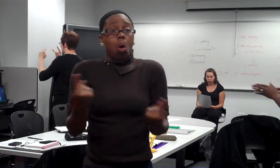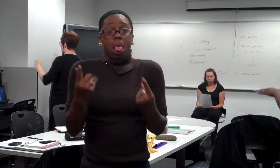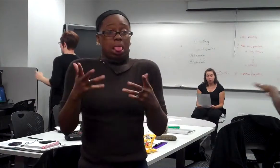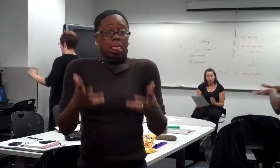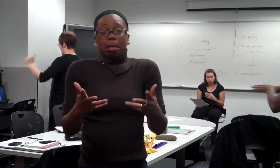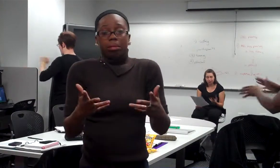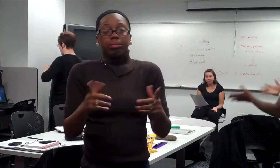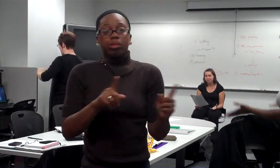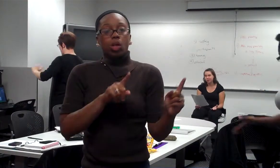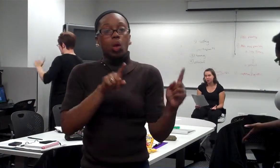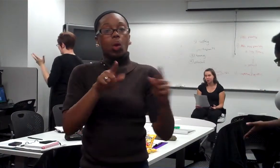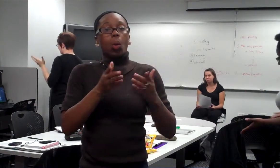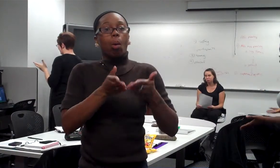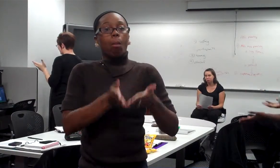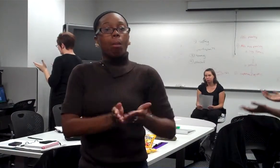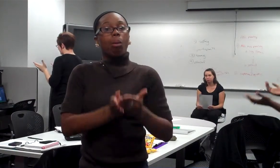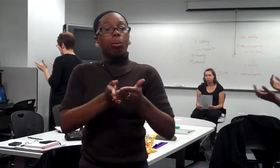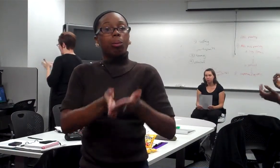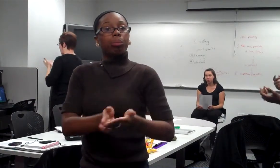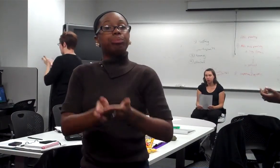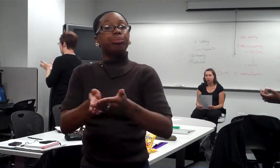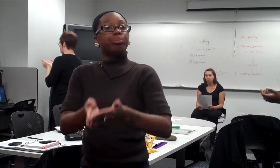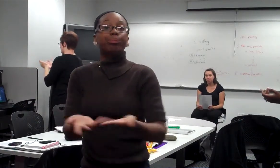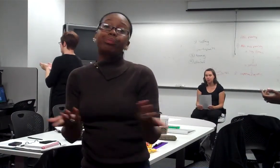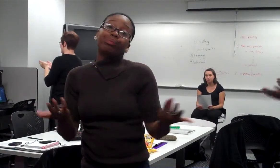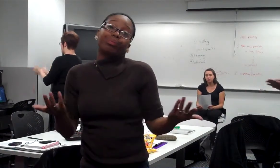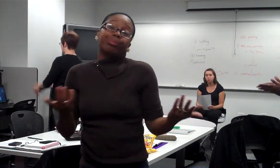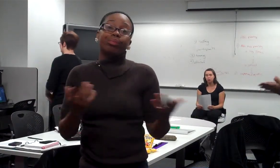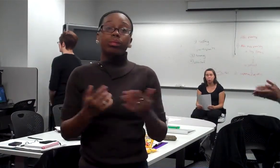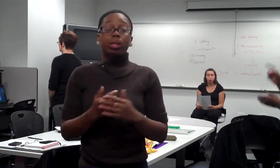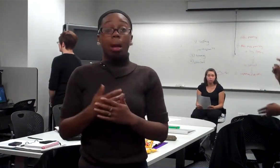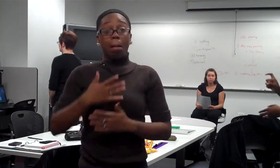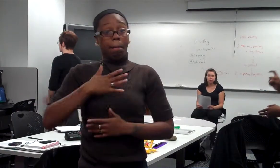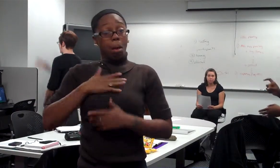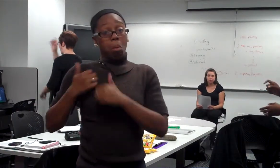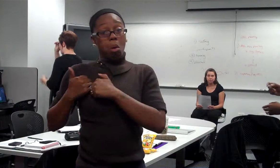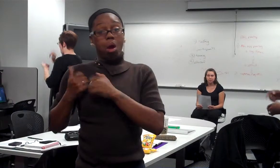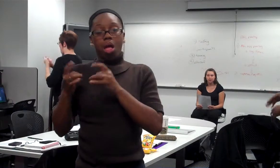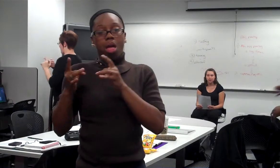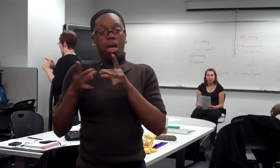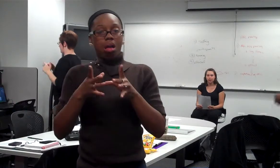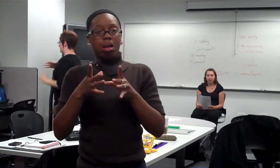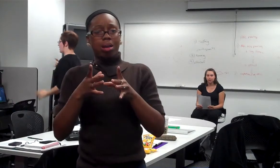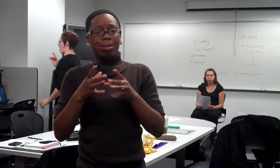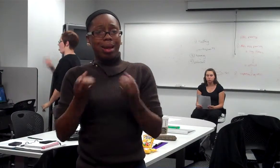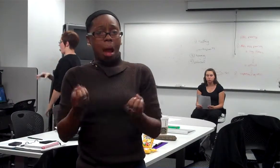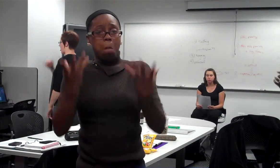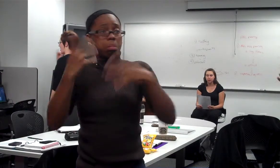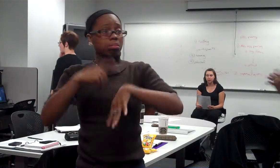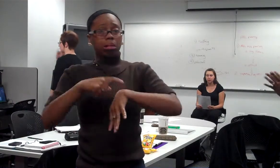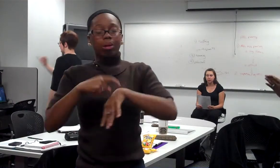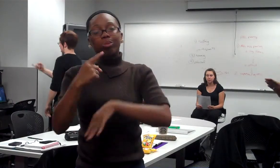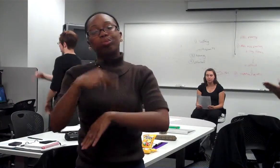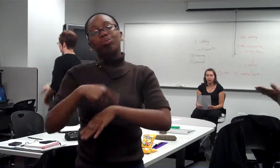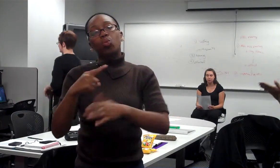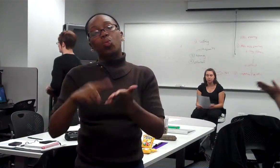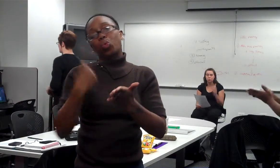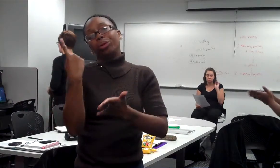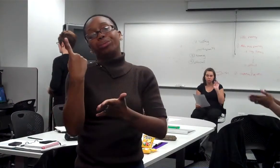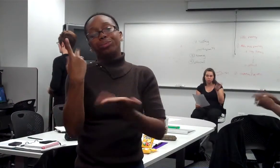Well, my boyfriend hates the idea of boating. He's only been once, and he was told that he went with his